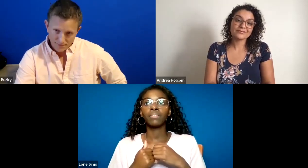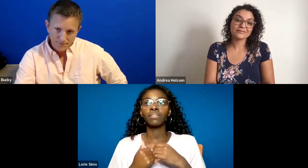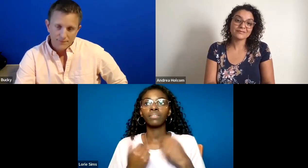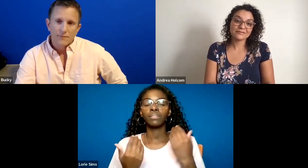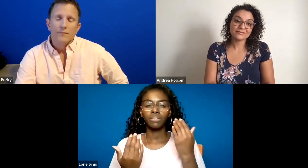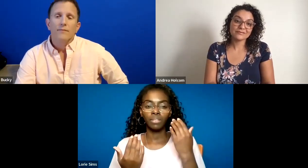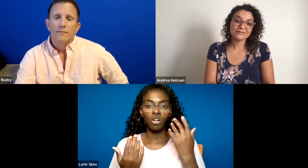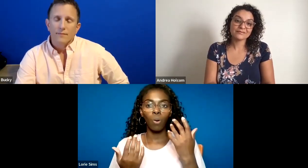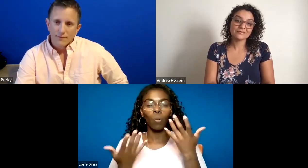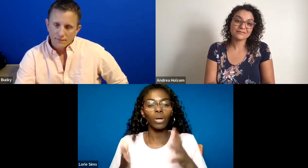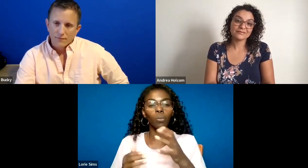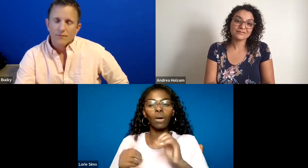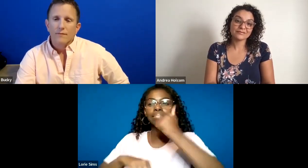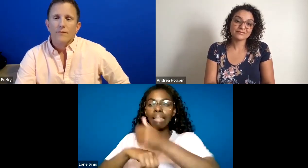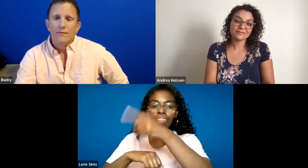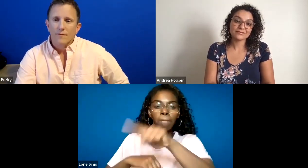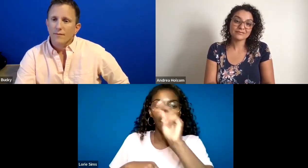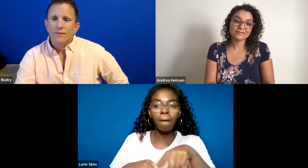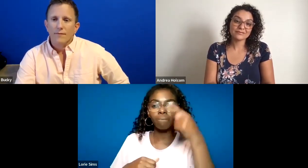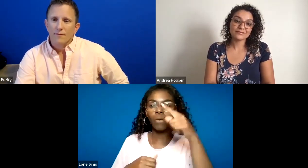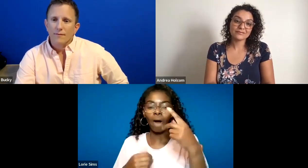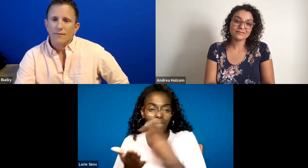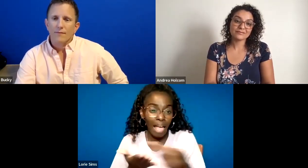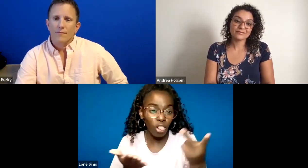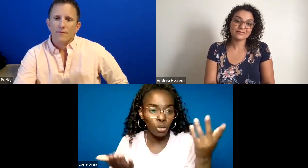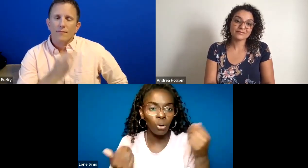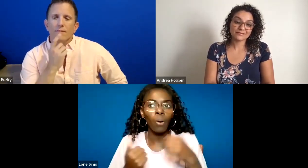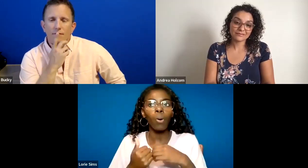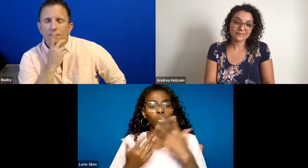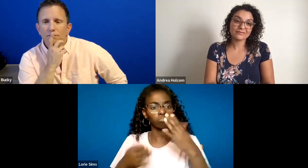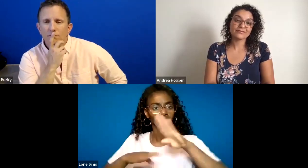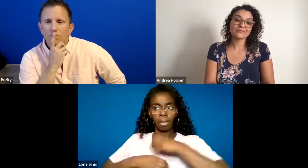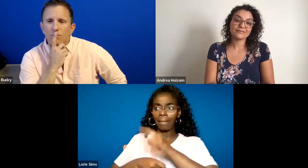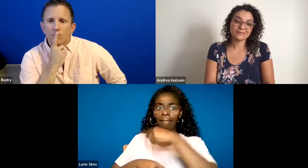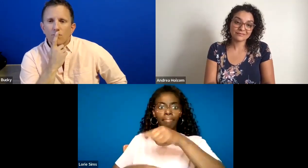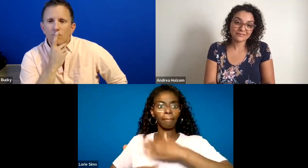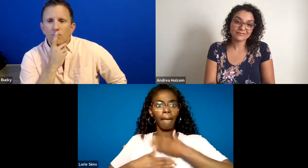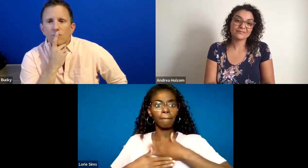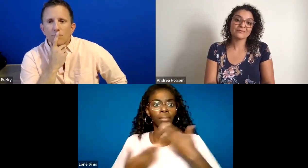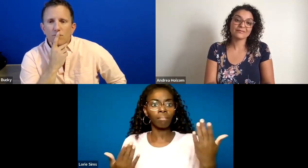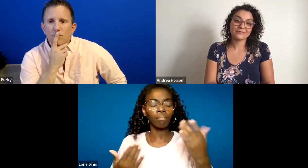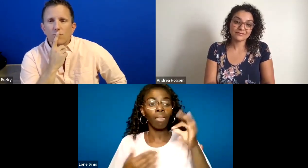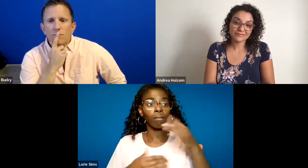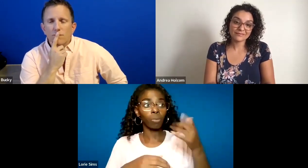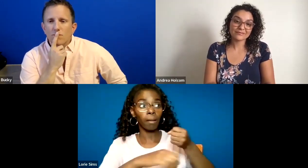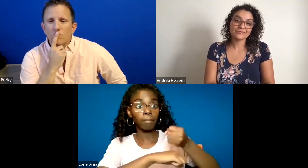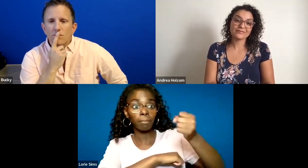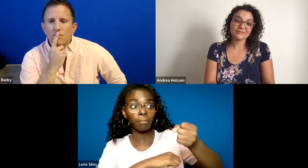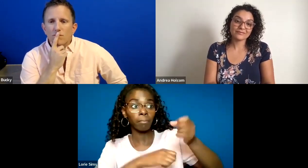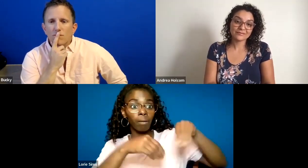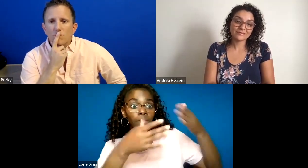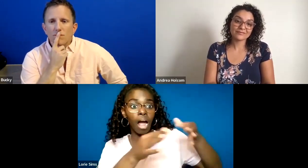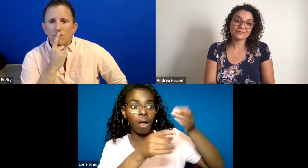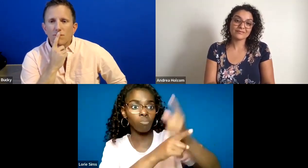deaf community, correct? And we do not want to set the deaf community up for failure. We want to make sure